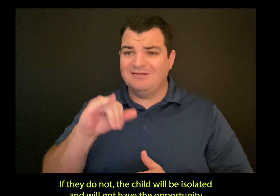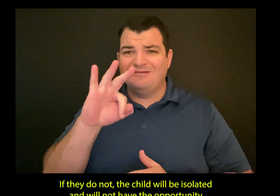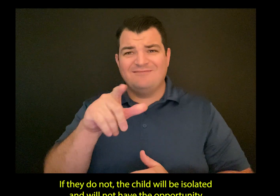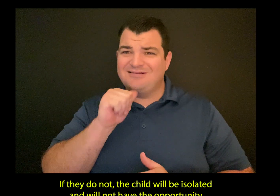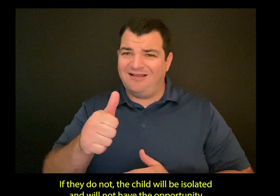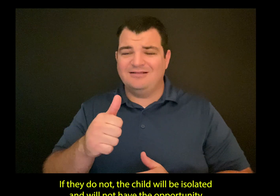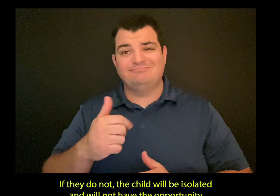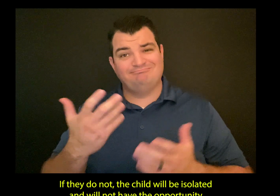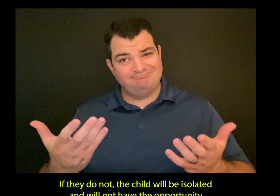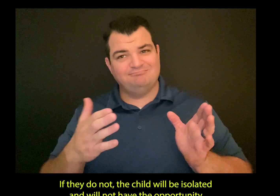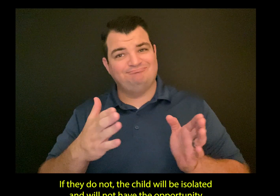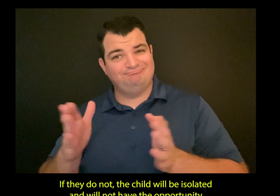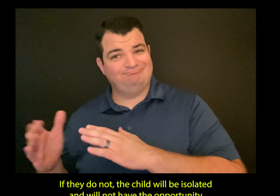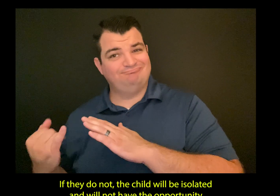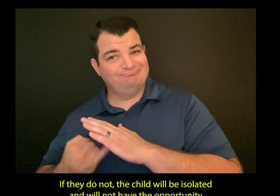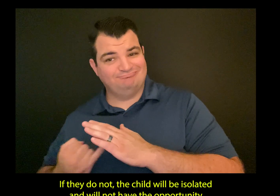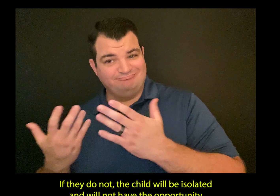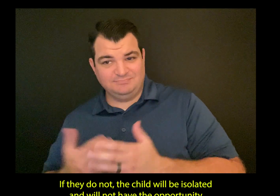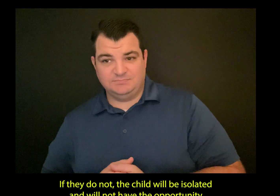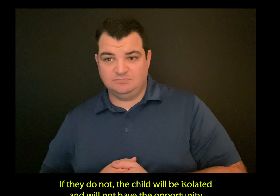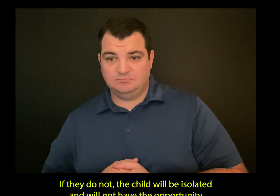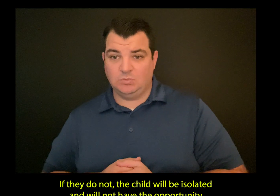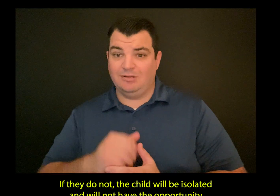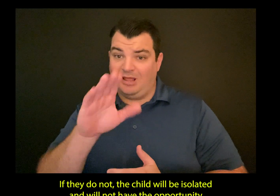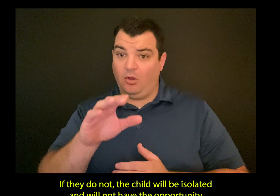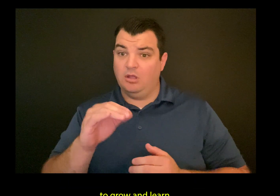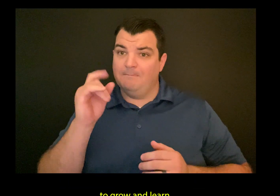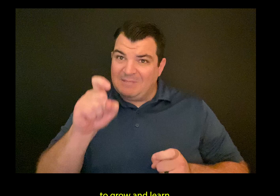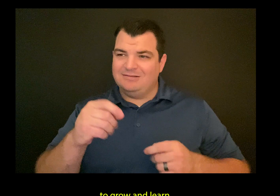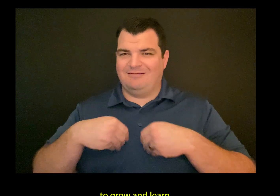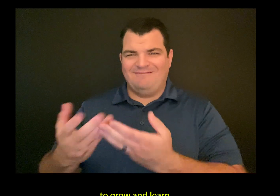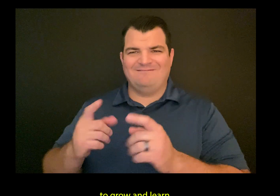If they do not, the child will be isolated and will not have the opportunity to grow and learn.